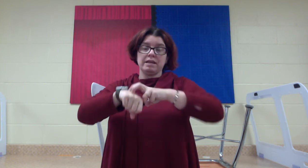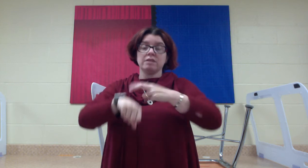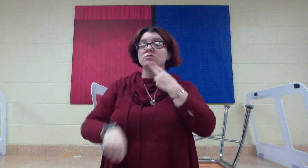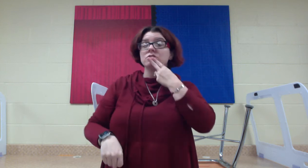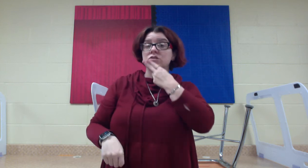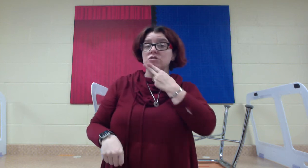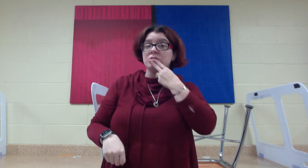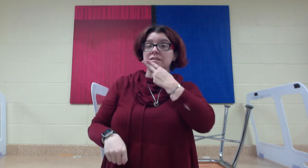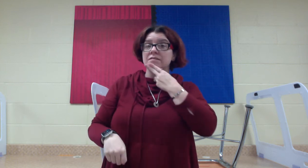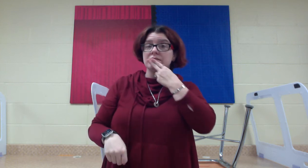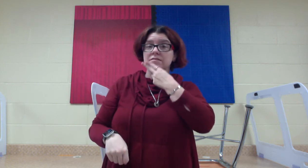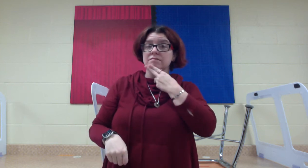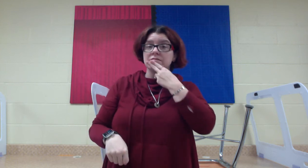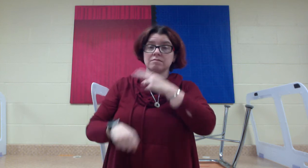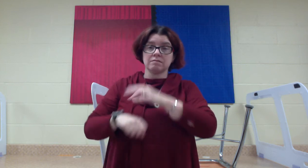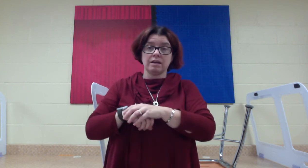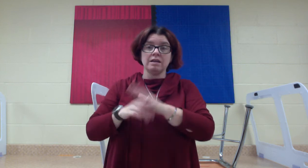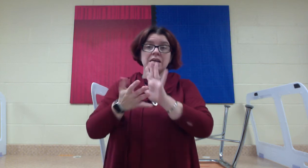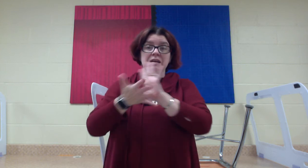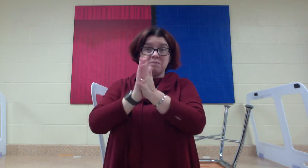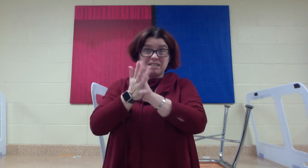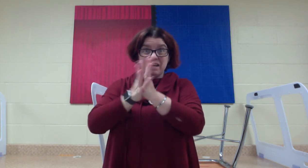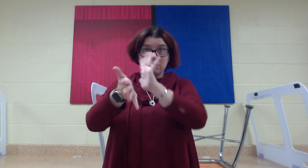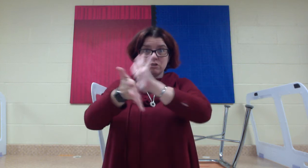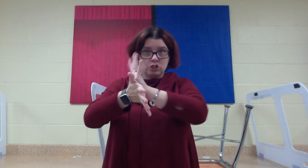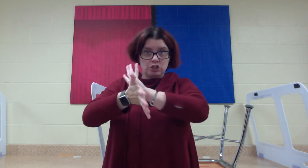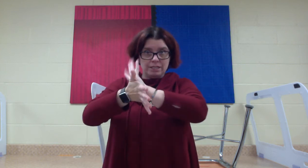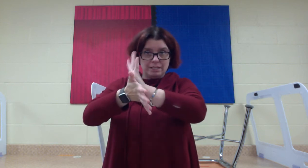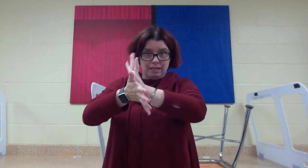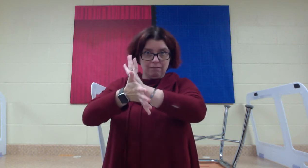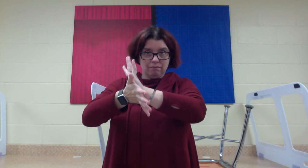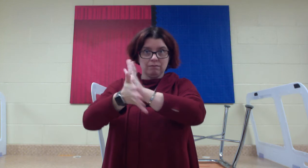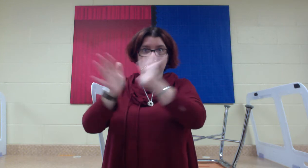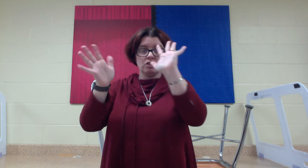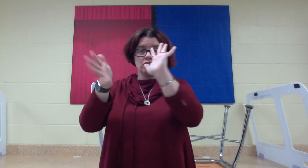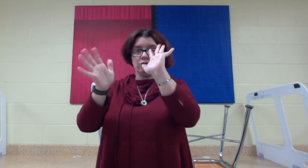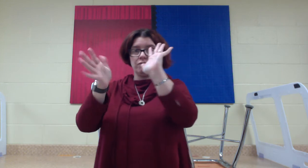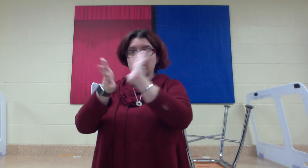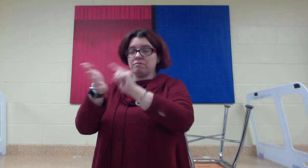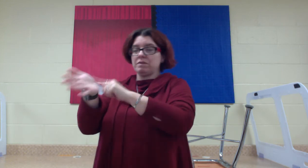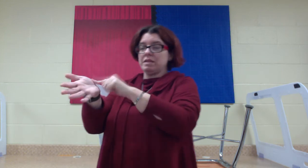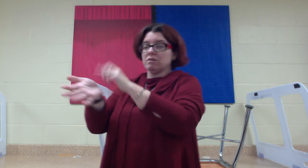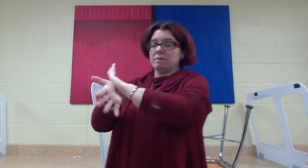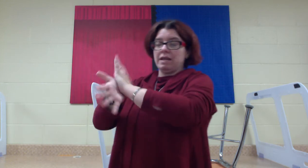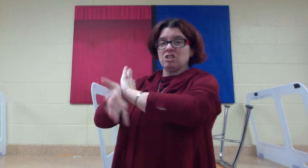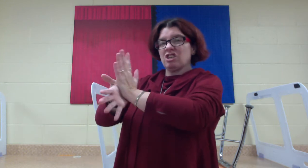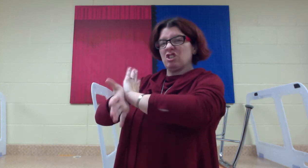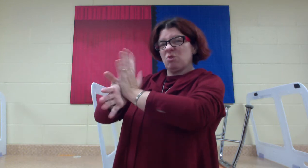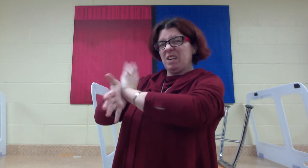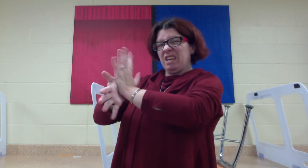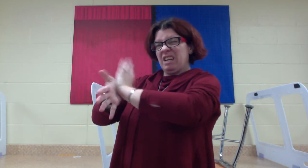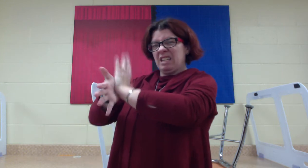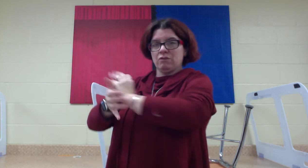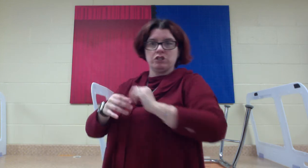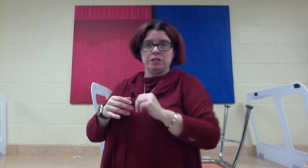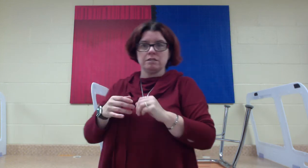Potatoes sweet. Okay. Potatoes cheesy. Okay. The heels of my hands are going to squeeze for cheese.